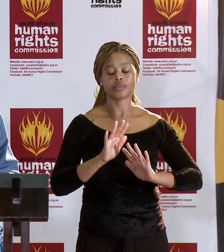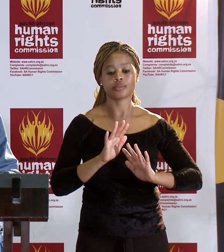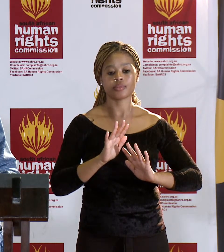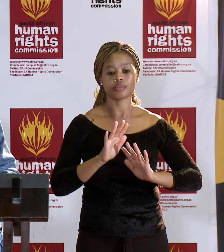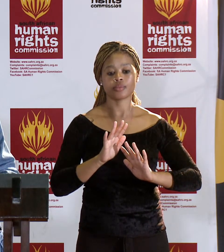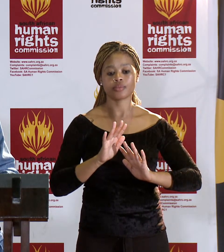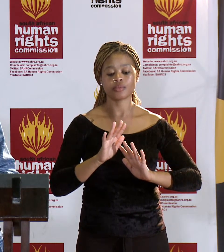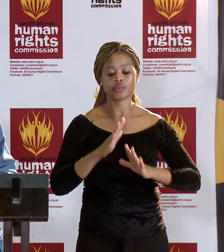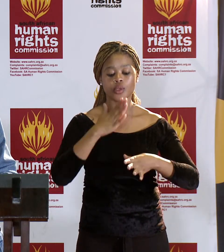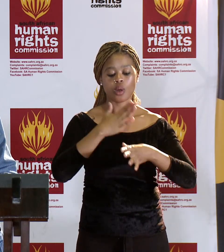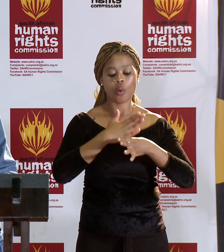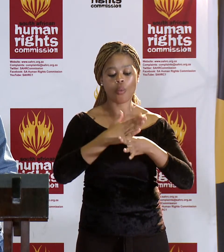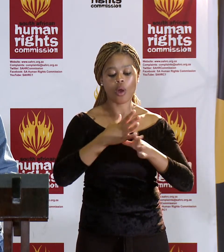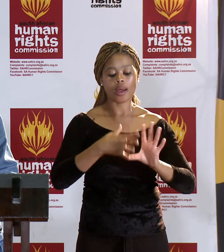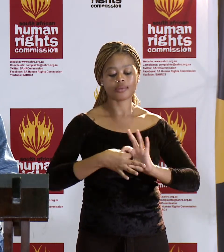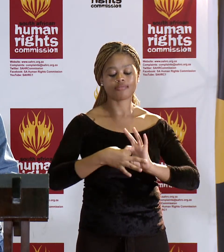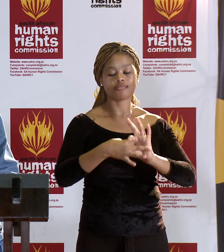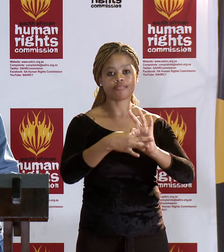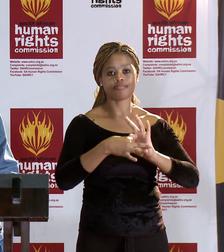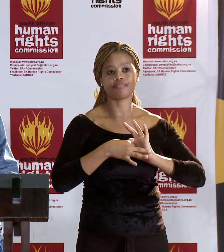walk hand in hand